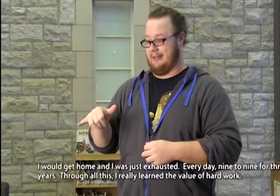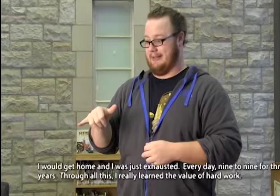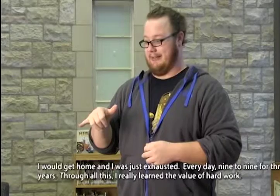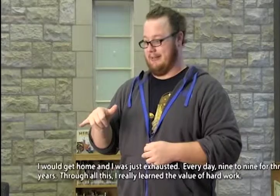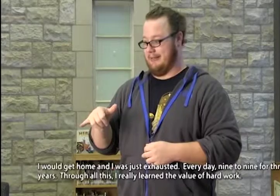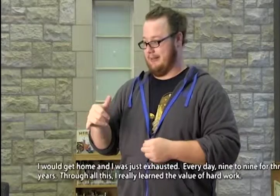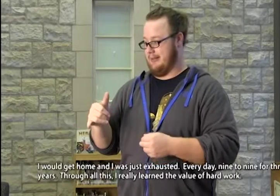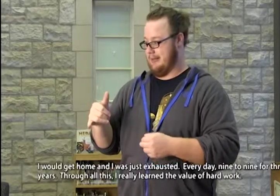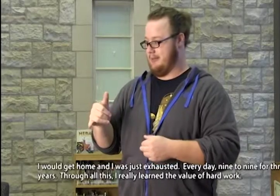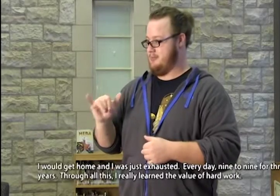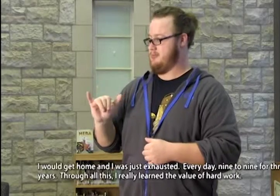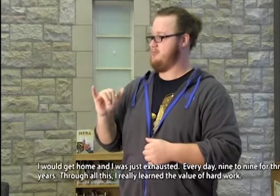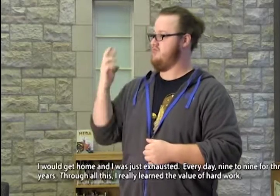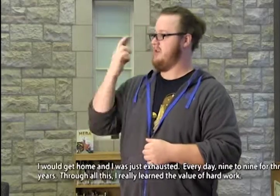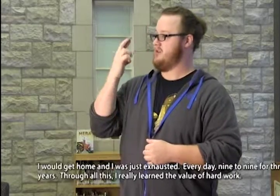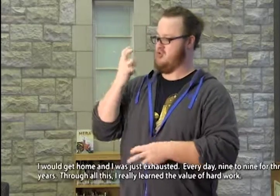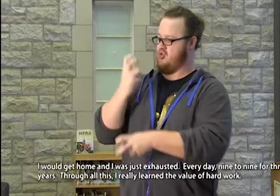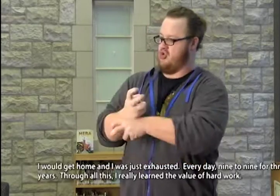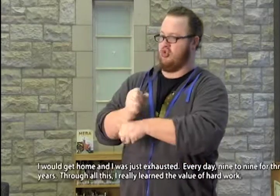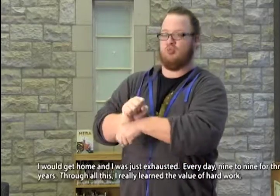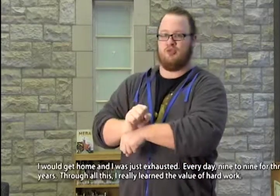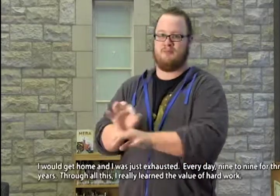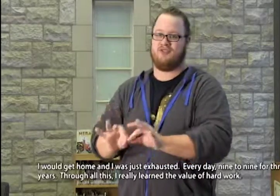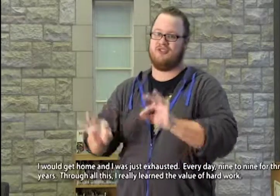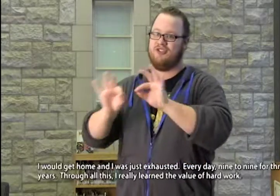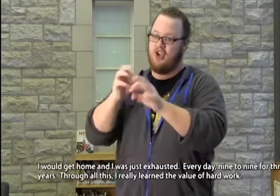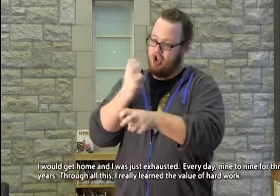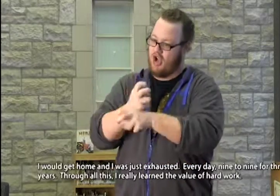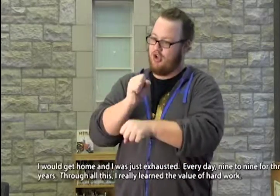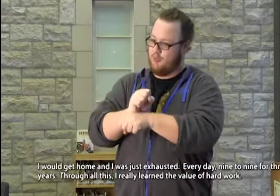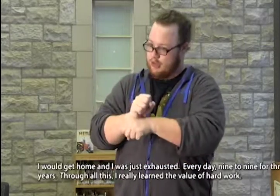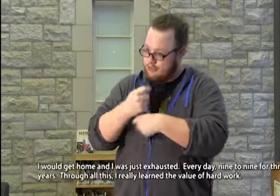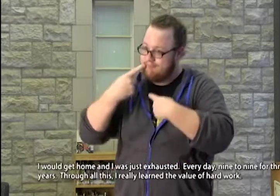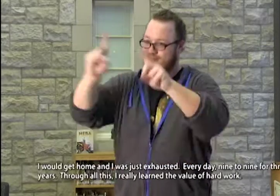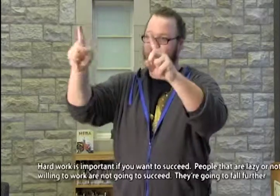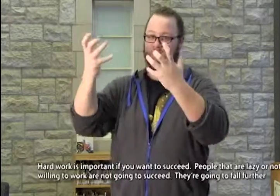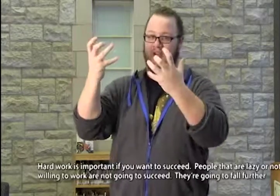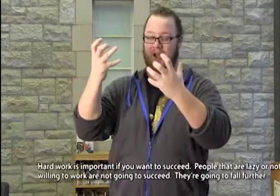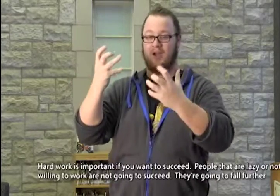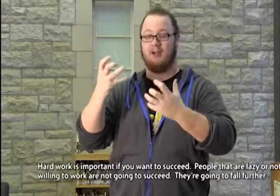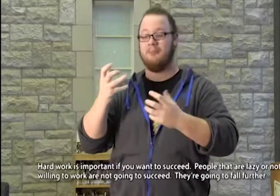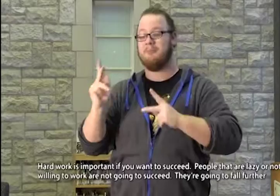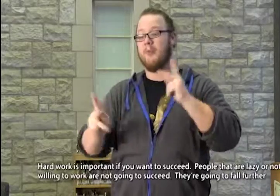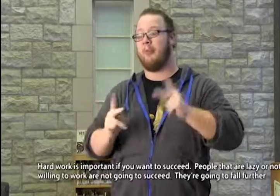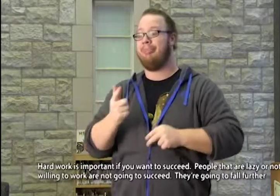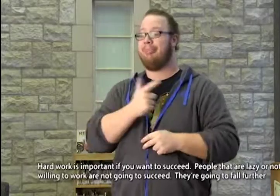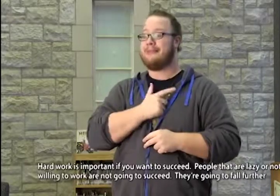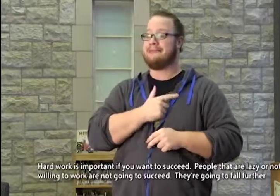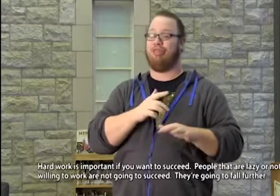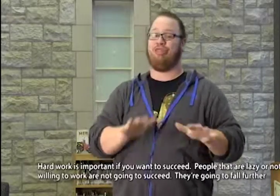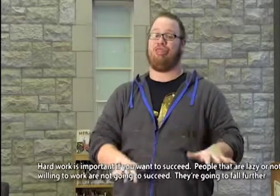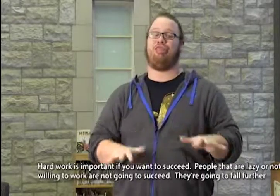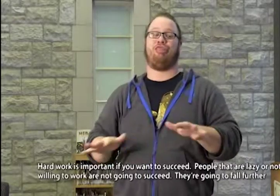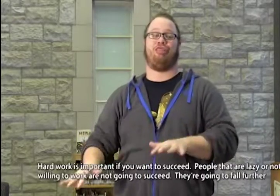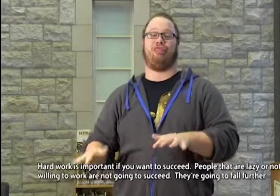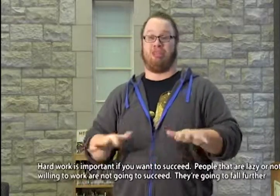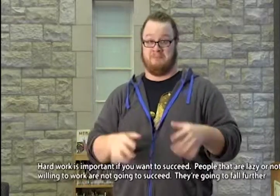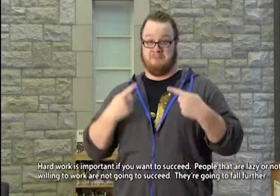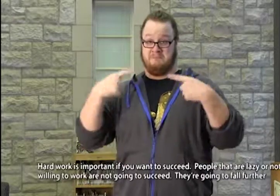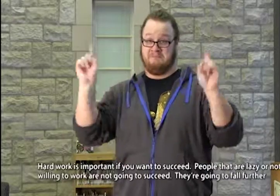And through all this, I really learned the value of hard work. Hard work is important if you want to succeed. People that are lazy, not willing to